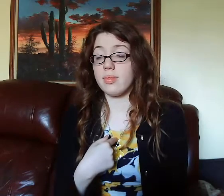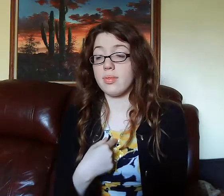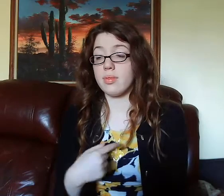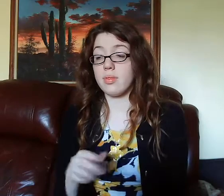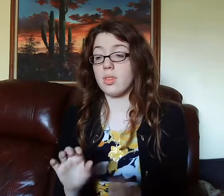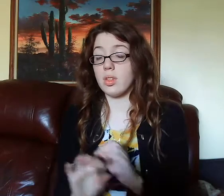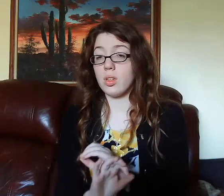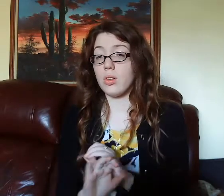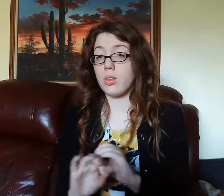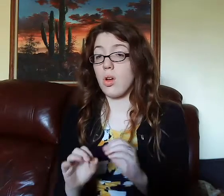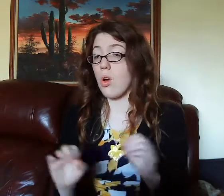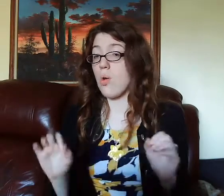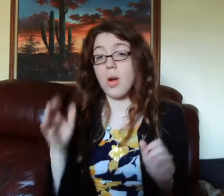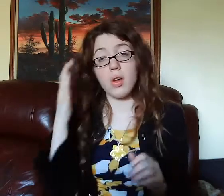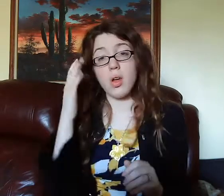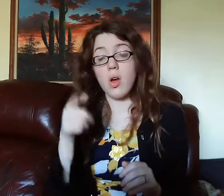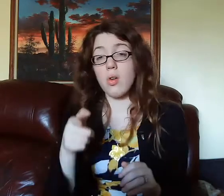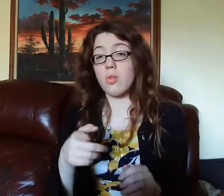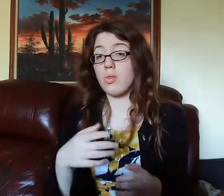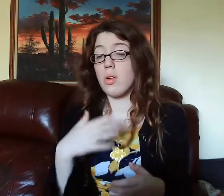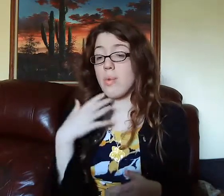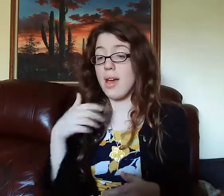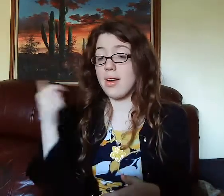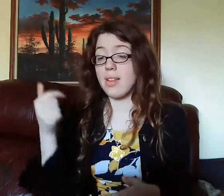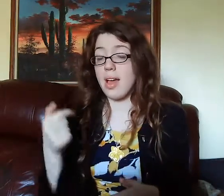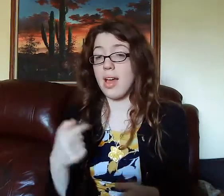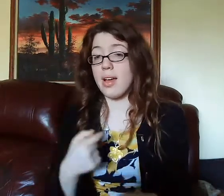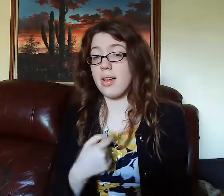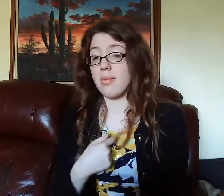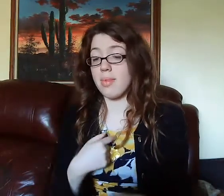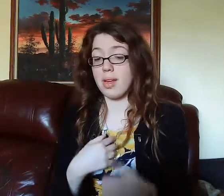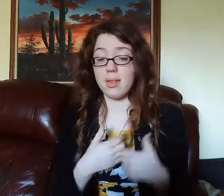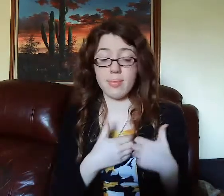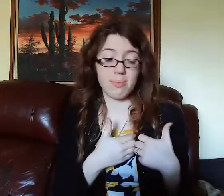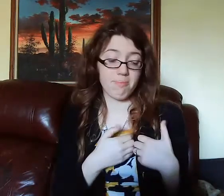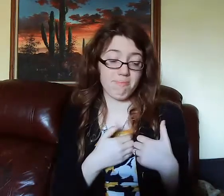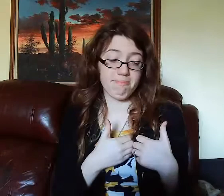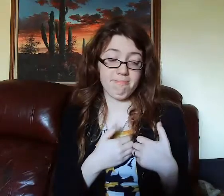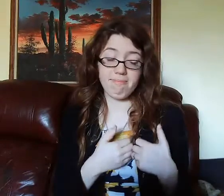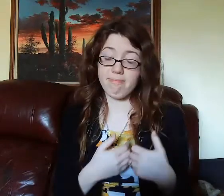Baby, no one knows you better than me No